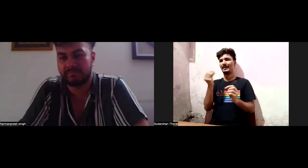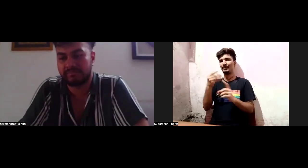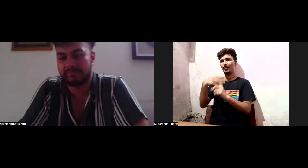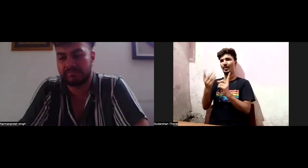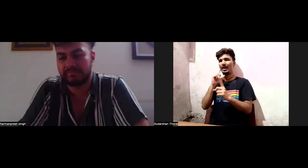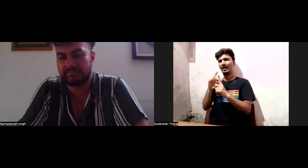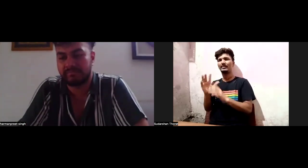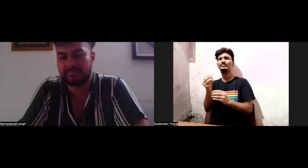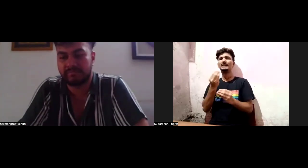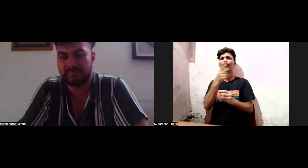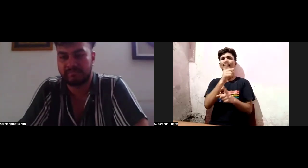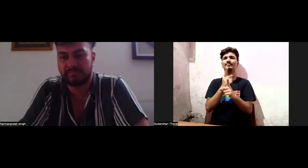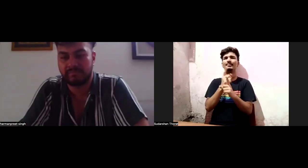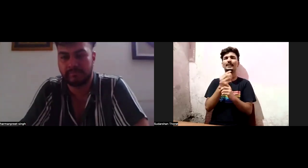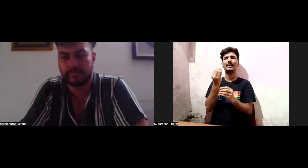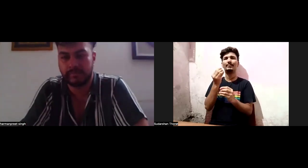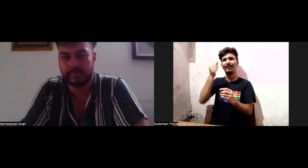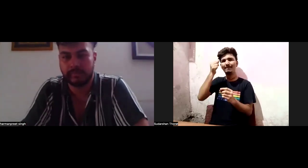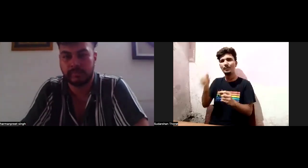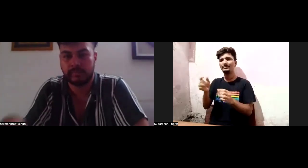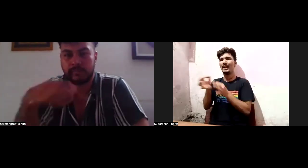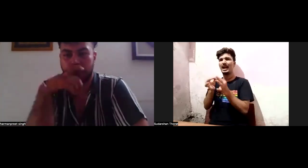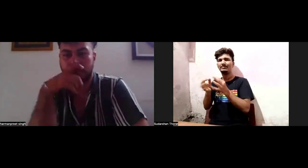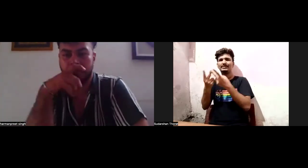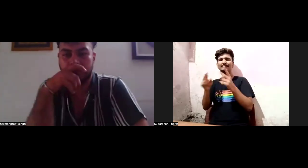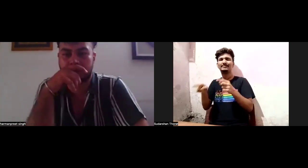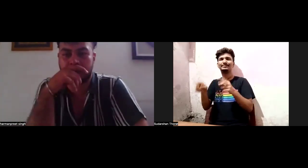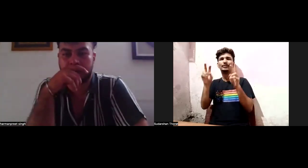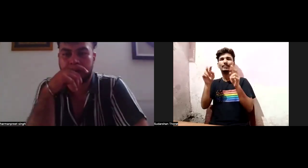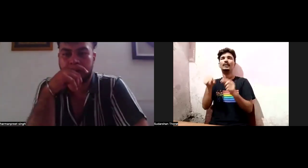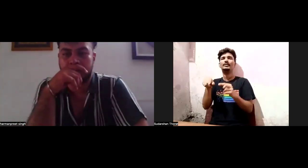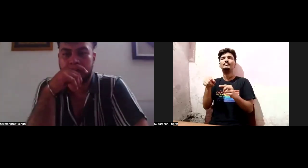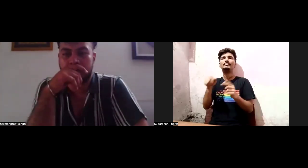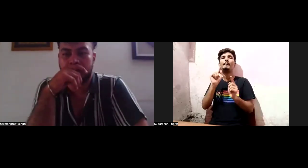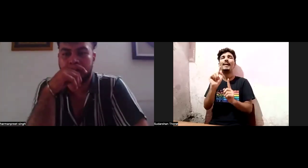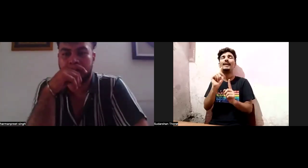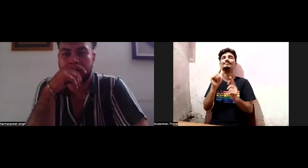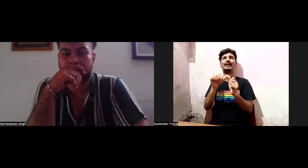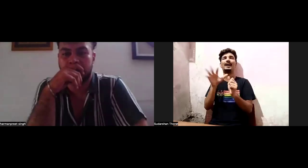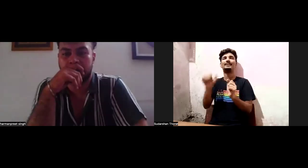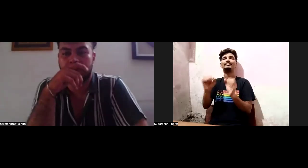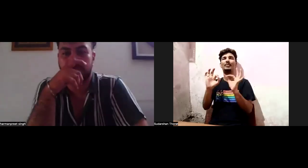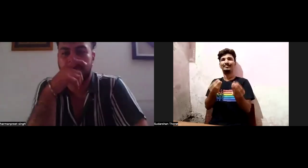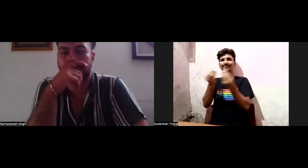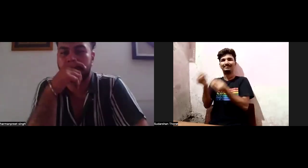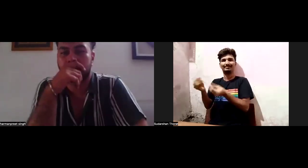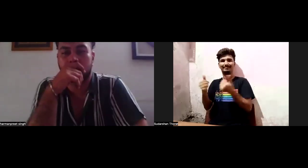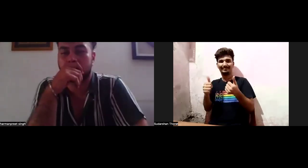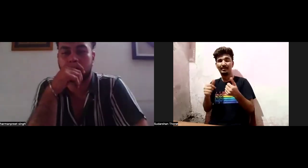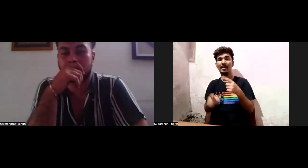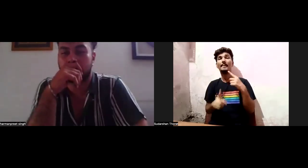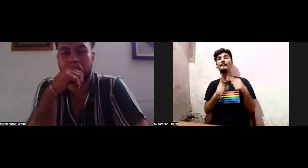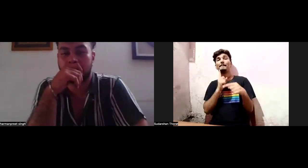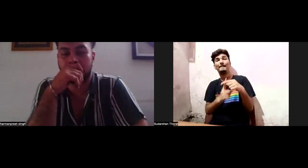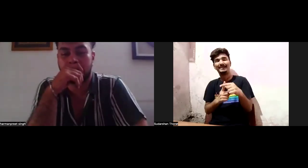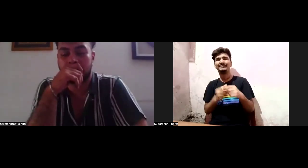school. They have been dropped out and they are not aware about their own identity. And sometimes, teachers, they just